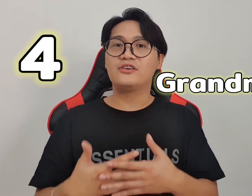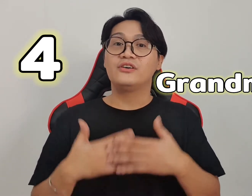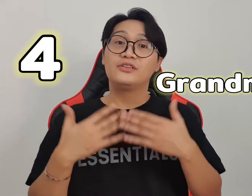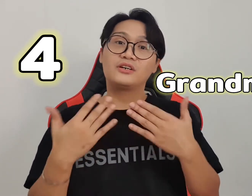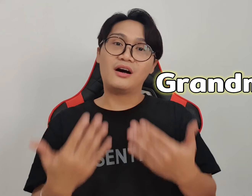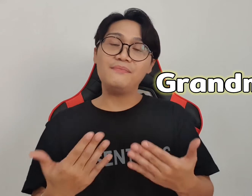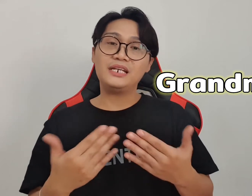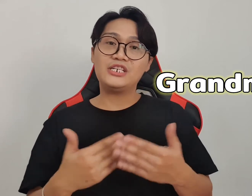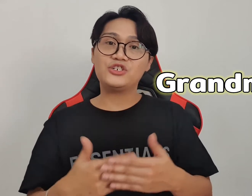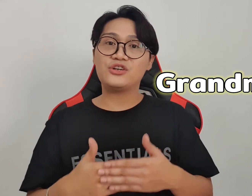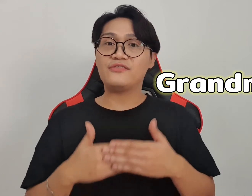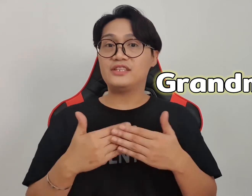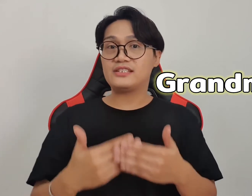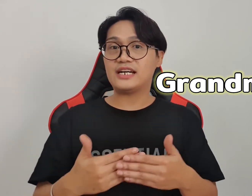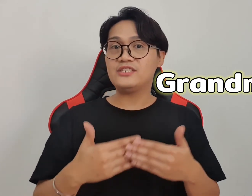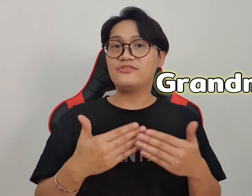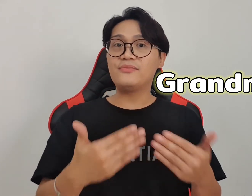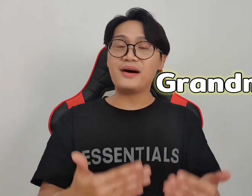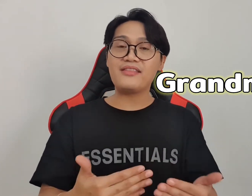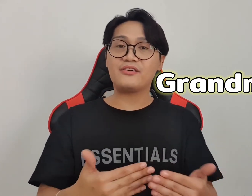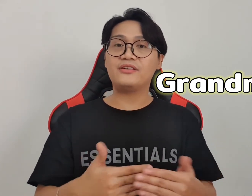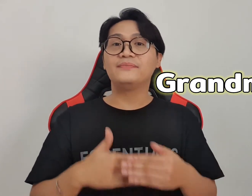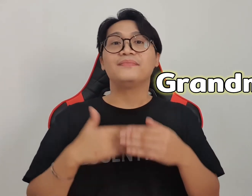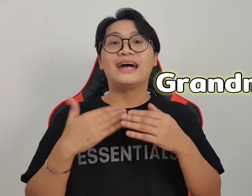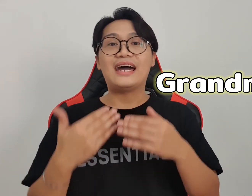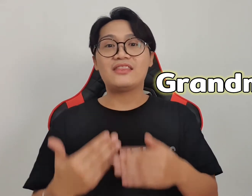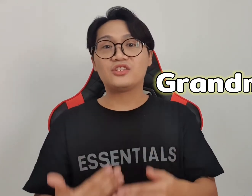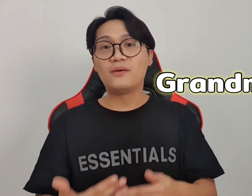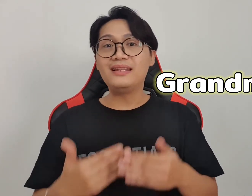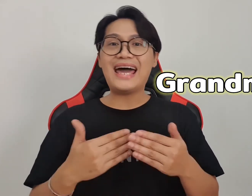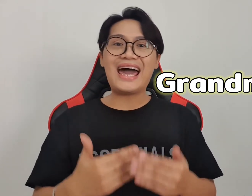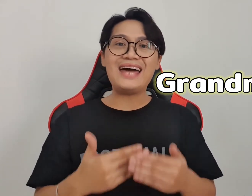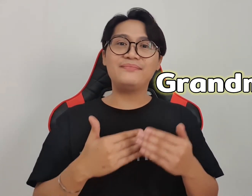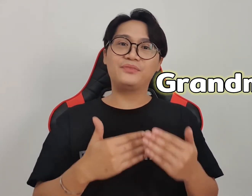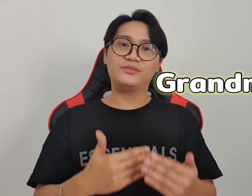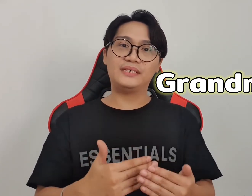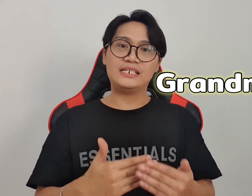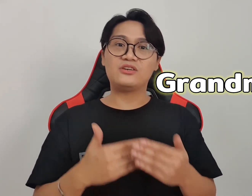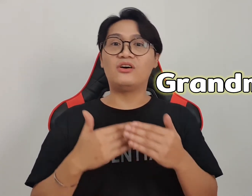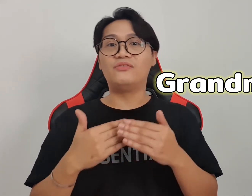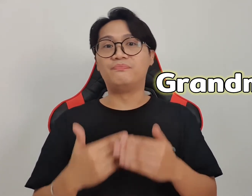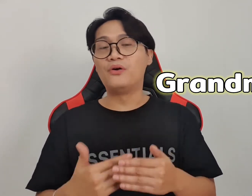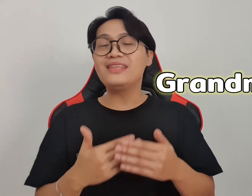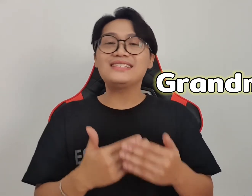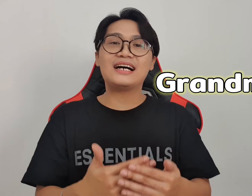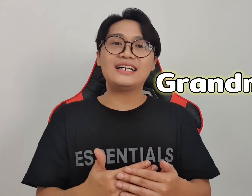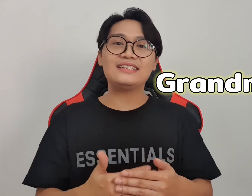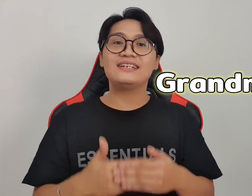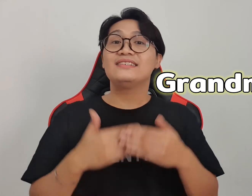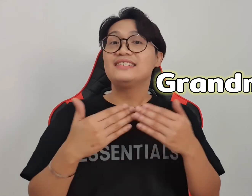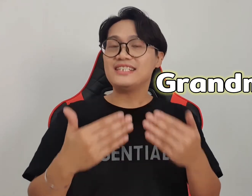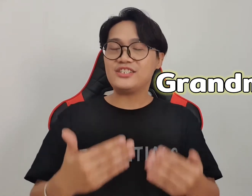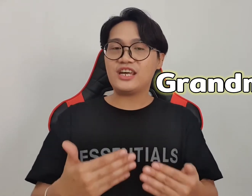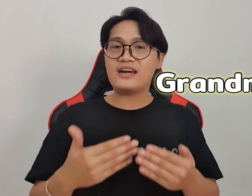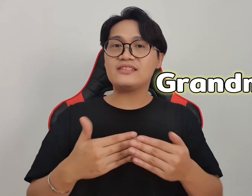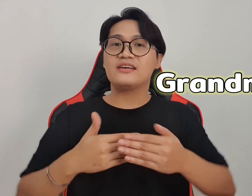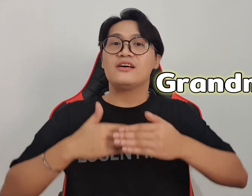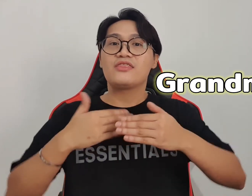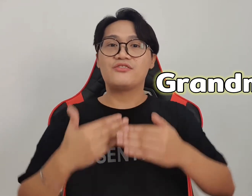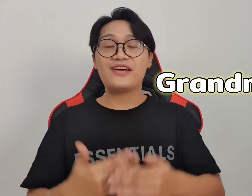The combination of the signs for mother and the double hand movement of both signs suggests the